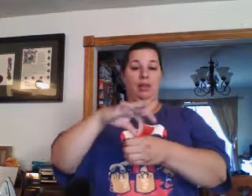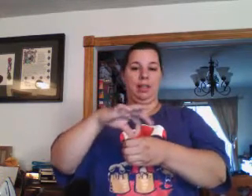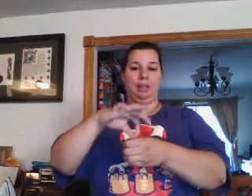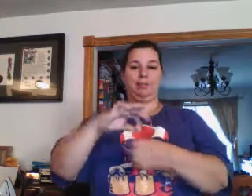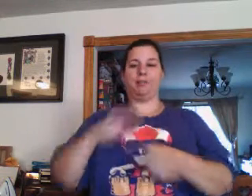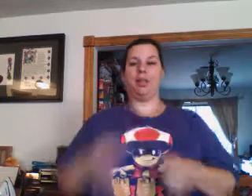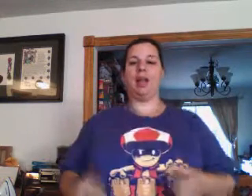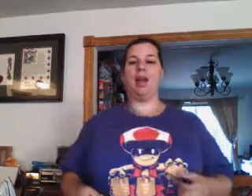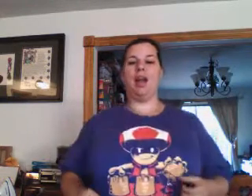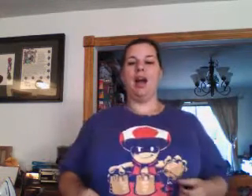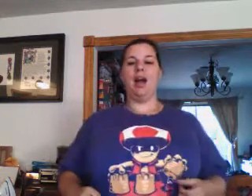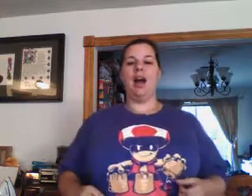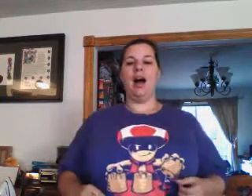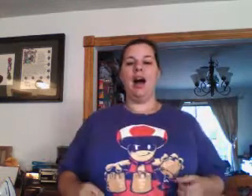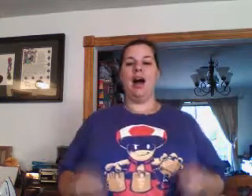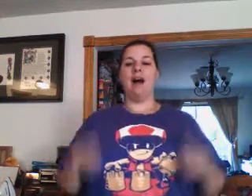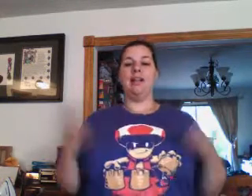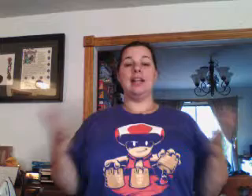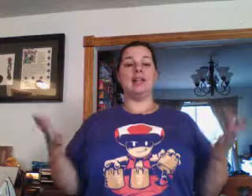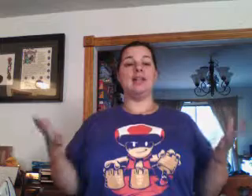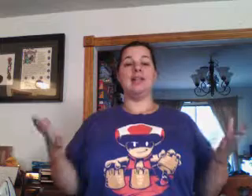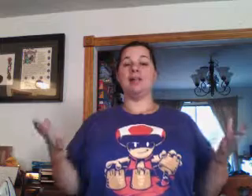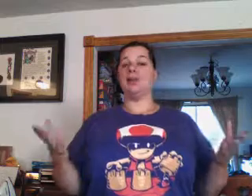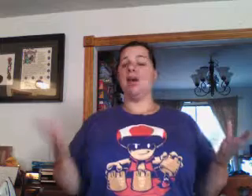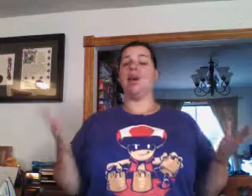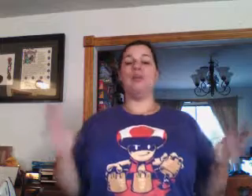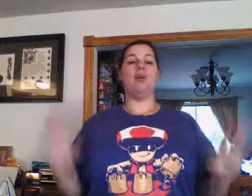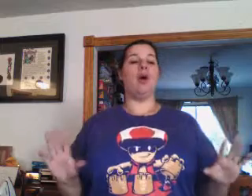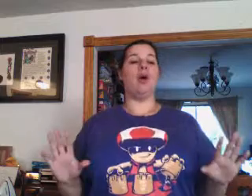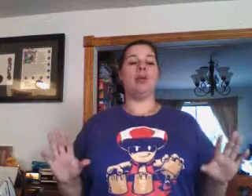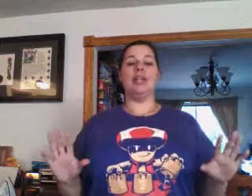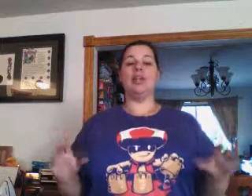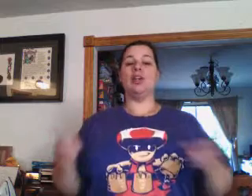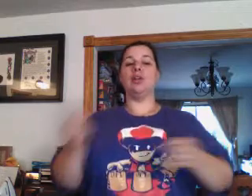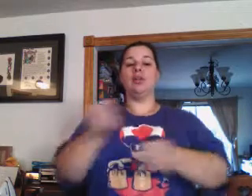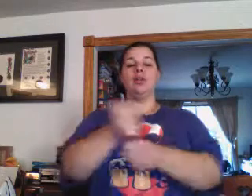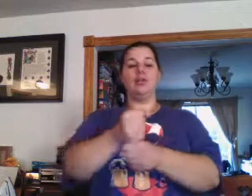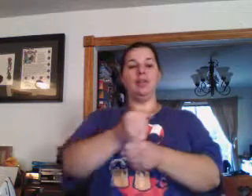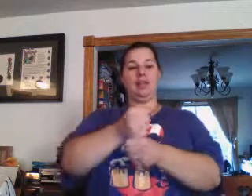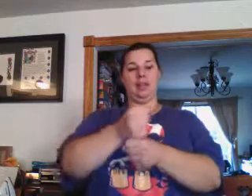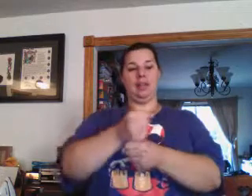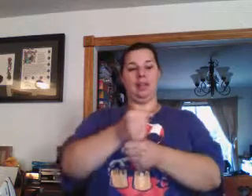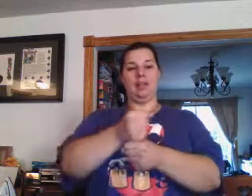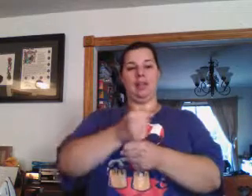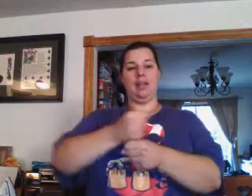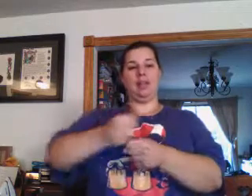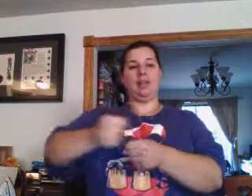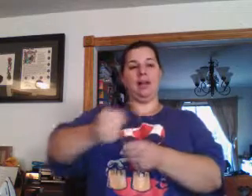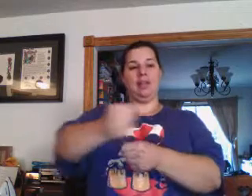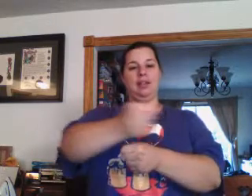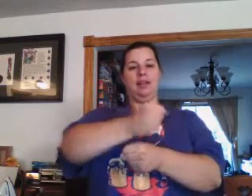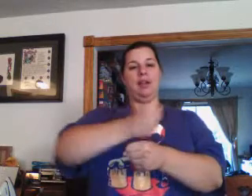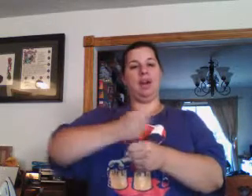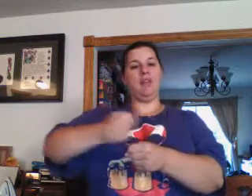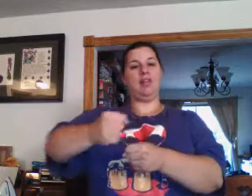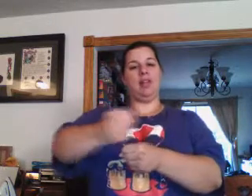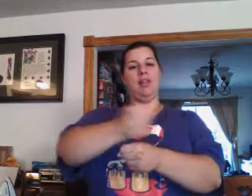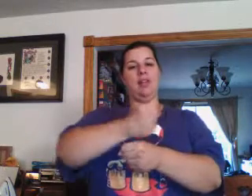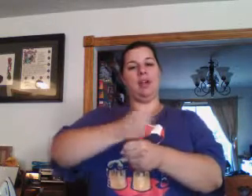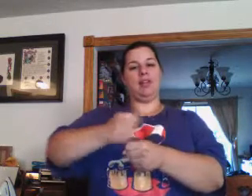in. Next thing is going to be coffee. We already learned. So it's like you're grinding coffee. Coffee.